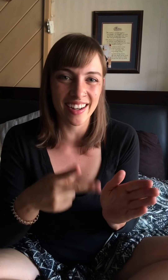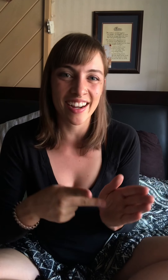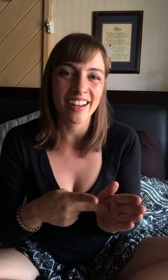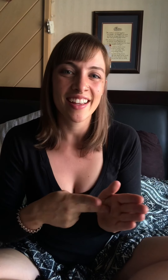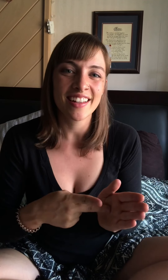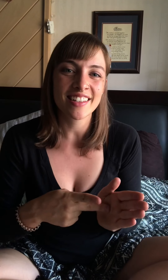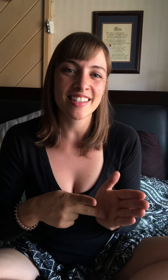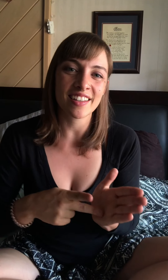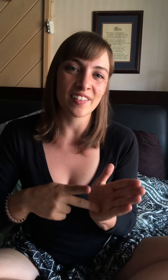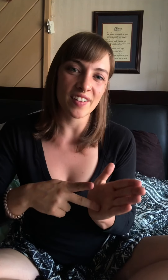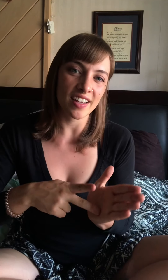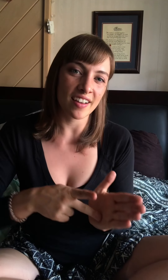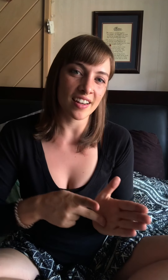here, 2, where you kind of,